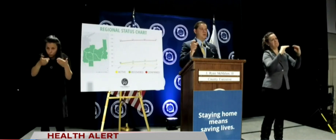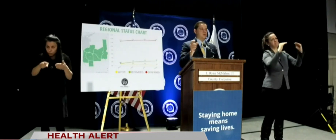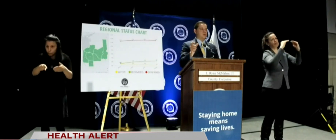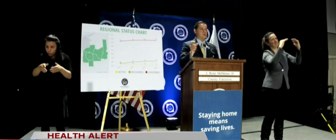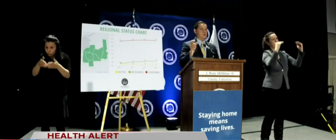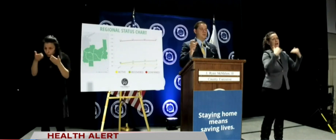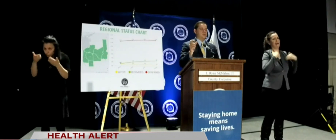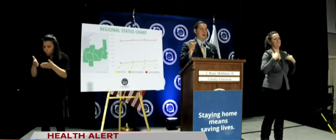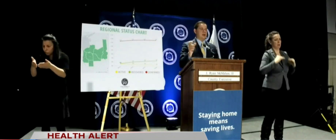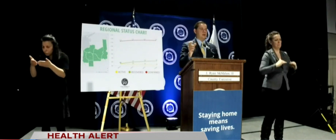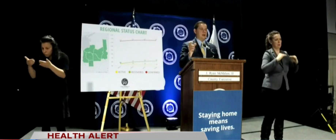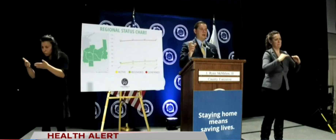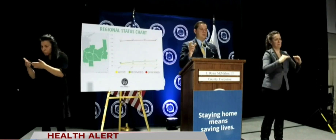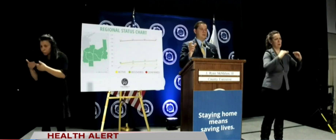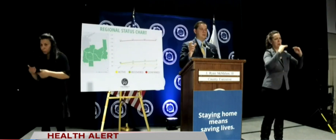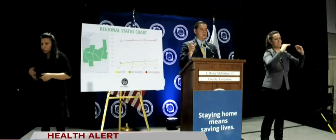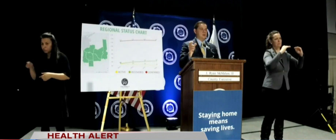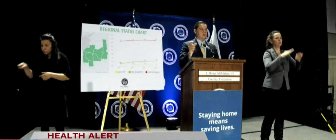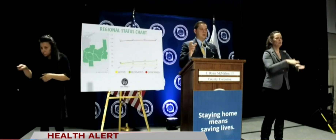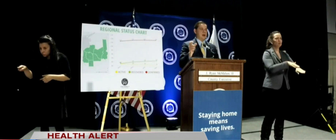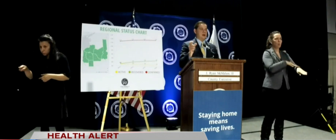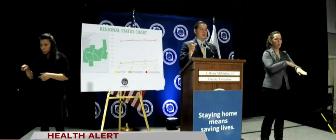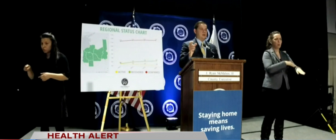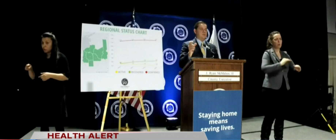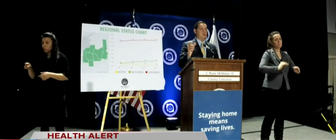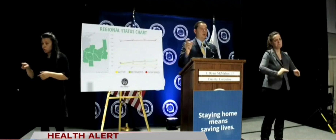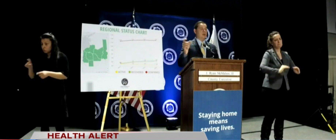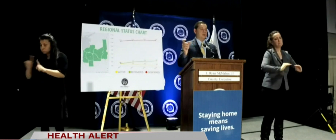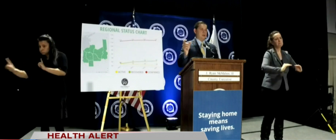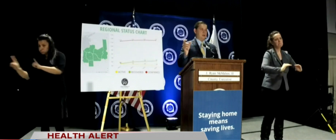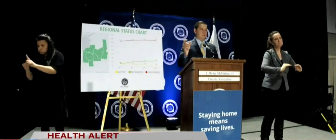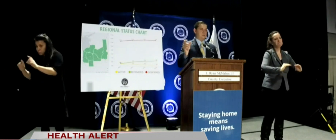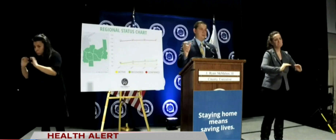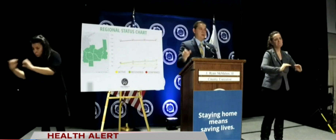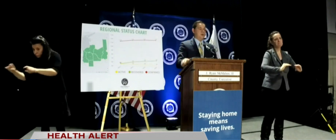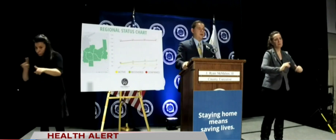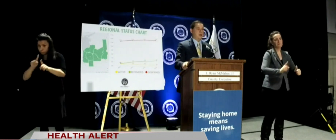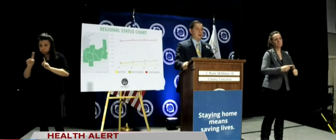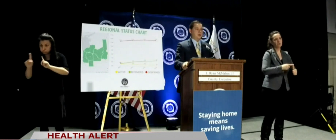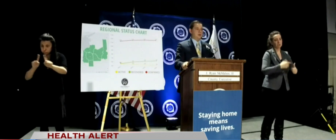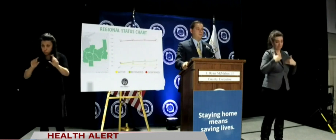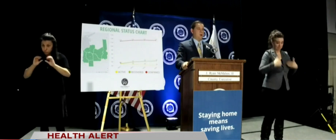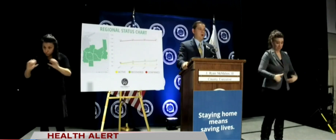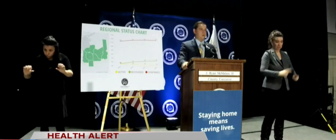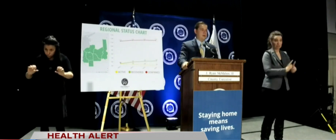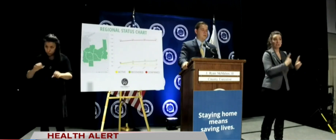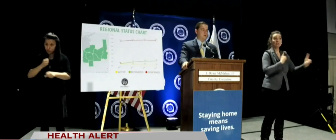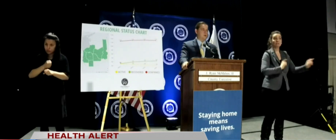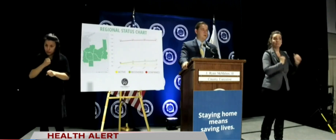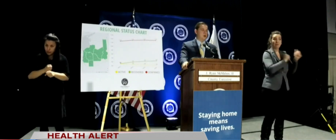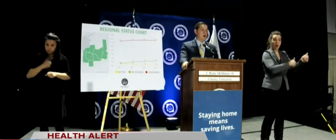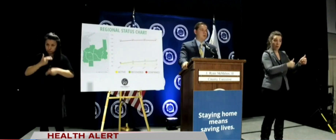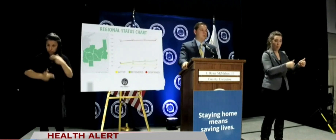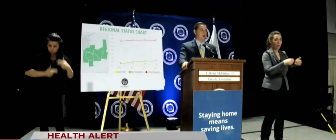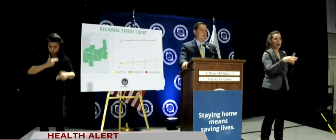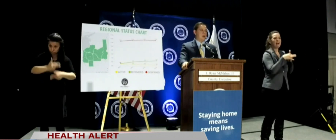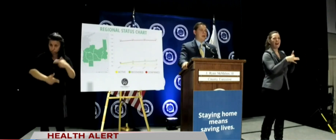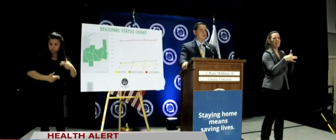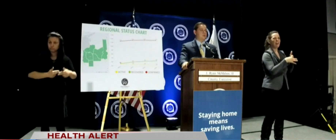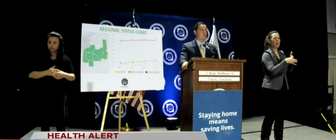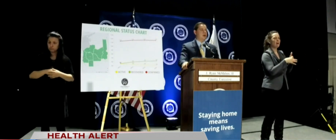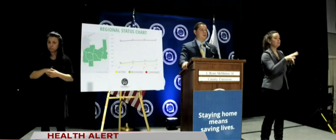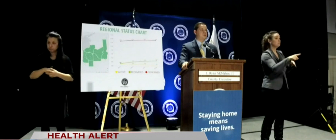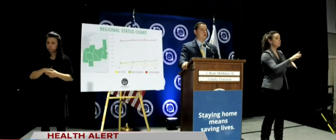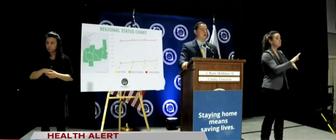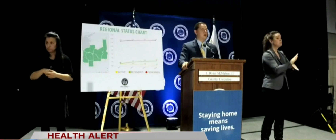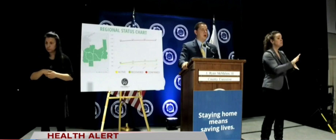follow social distancing guidelines that can be regulated. And part of that certainly is our health department has